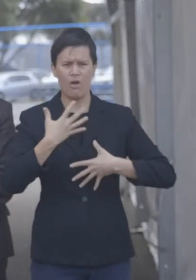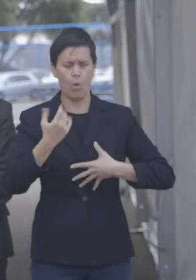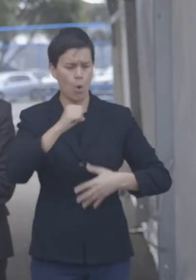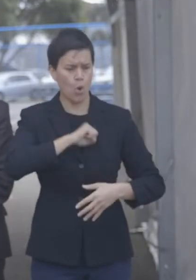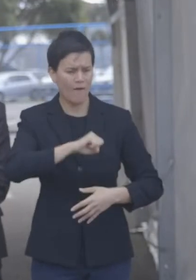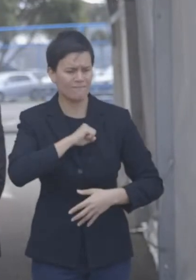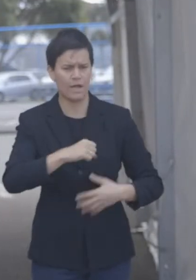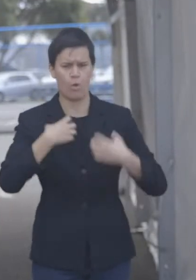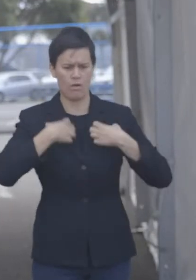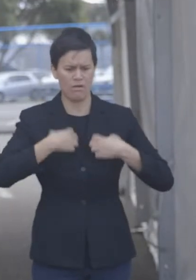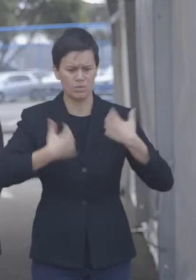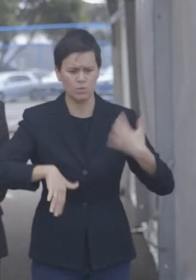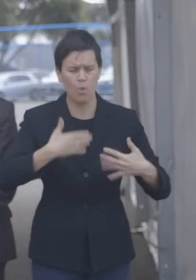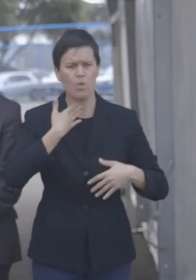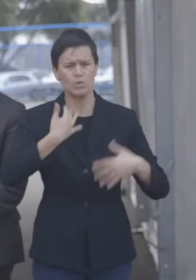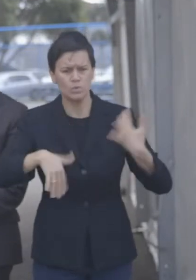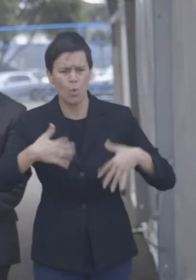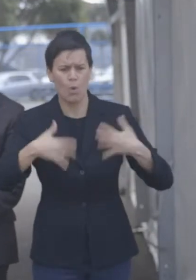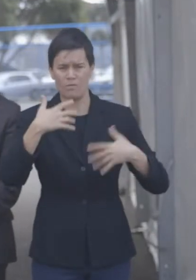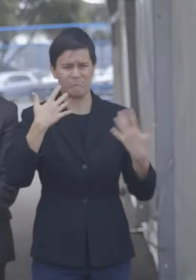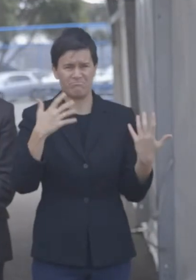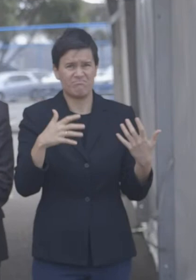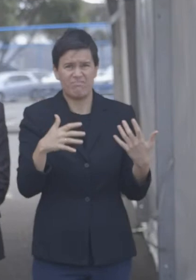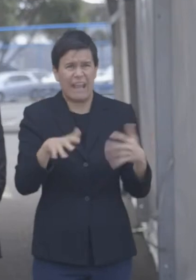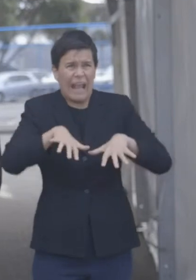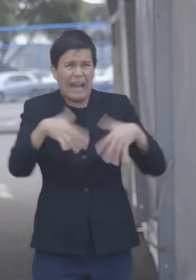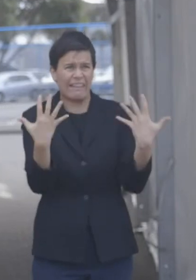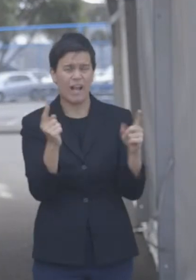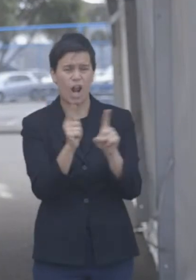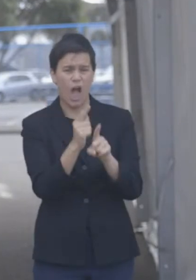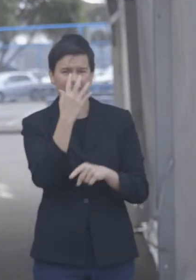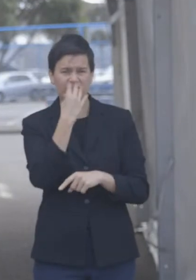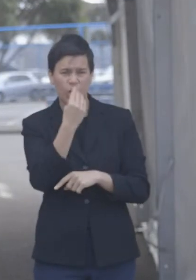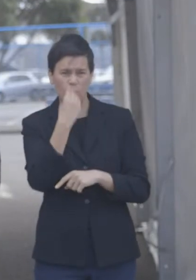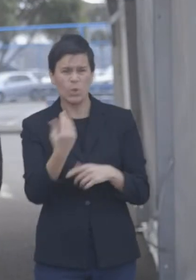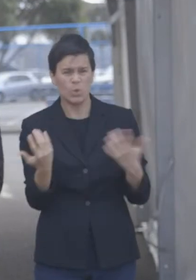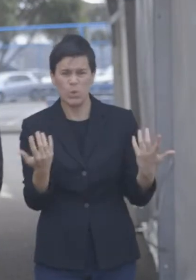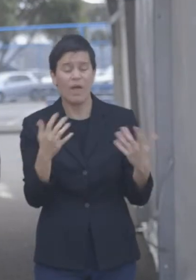go contact your GP or ring Healthline and we can arrange a swab.